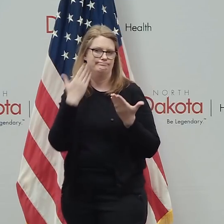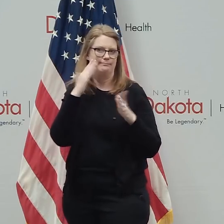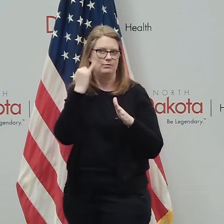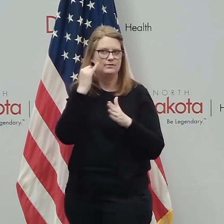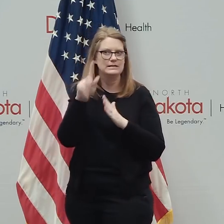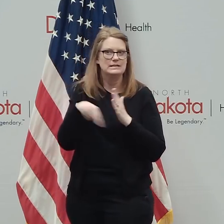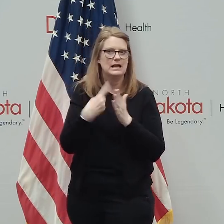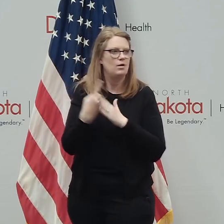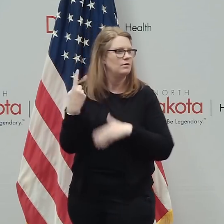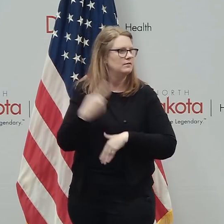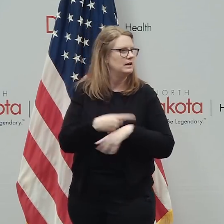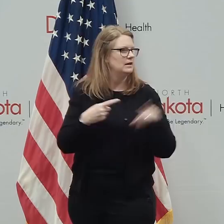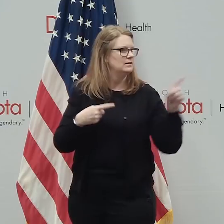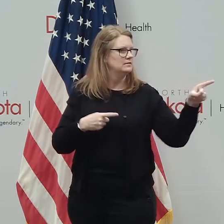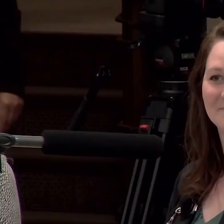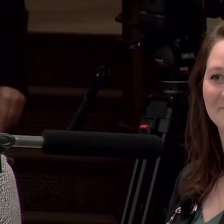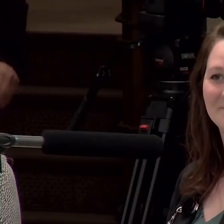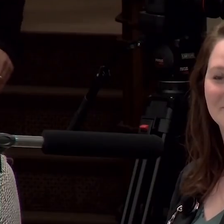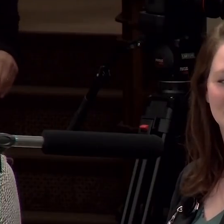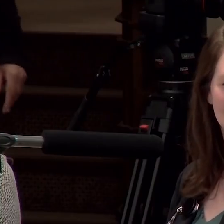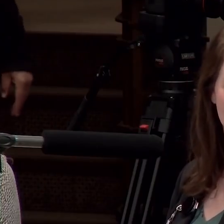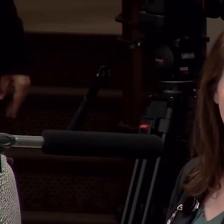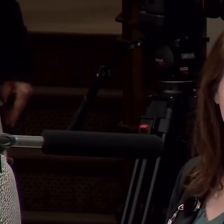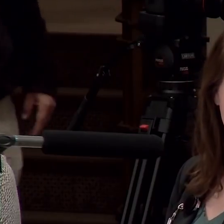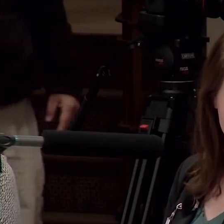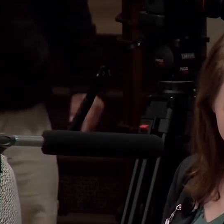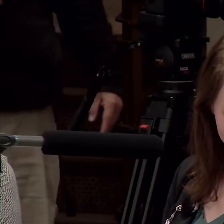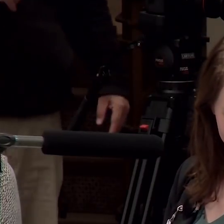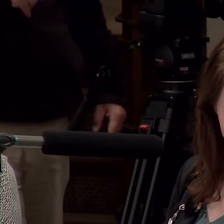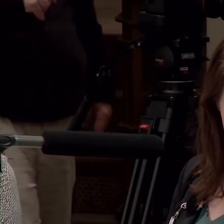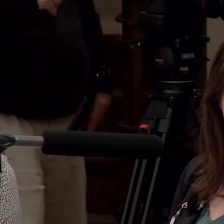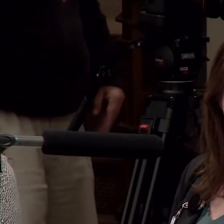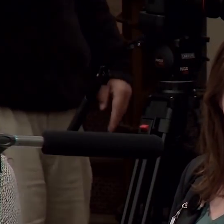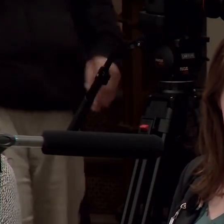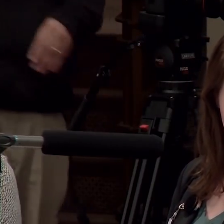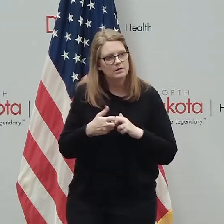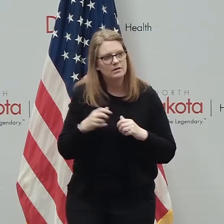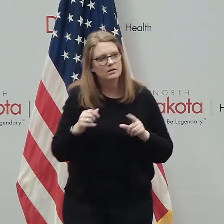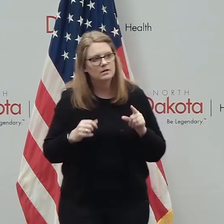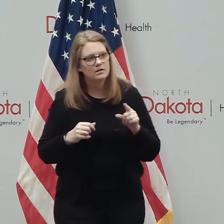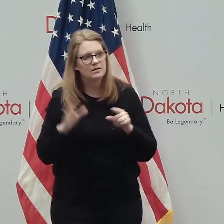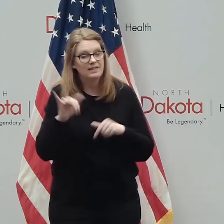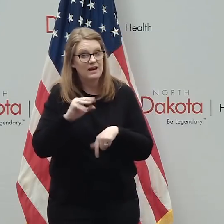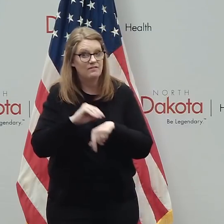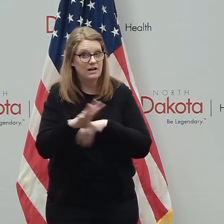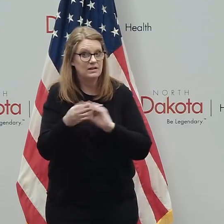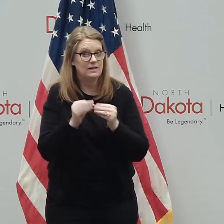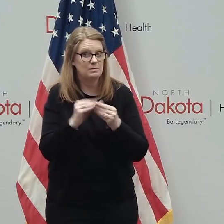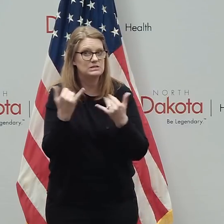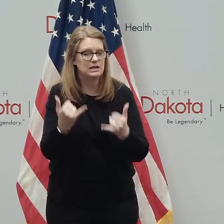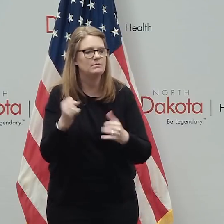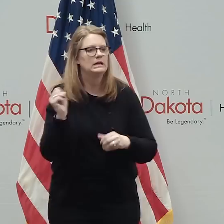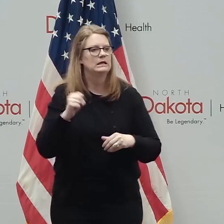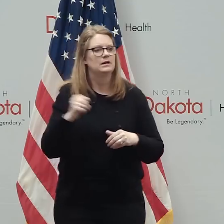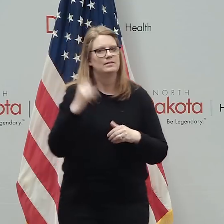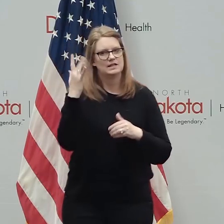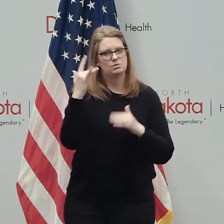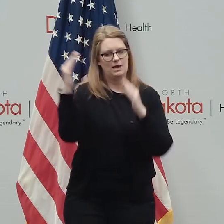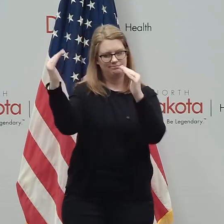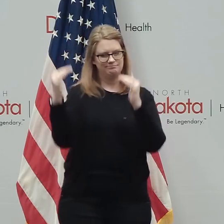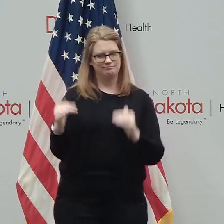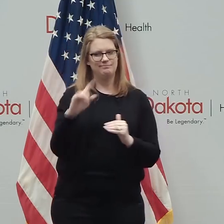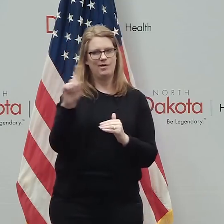day, or Christy, do we? Sunday, so yesterday. And so that affected the numbers today, right? In fact, that's why we're down